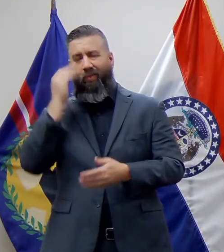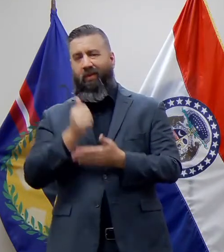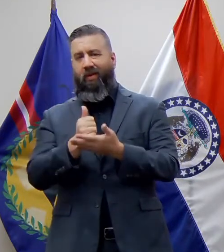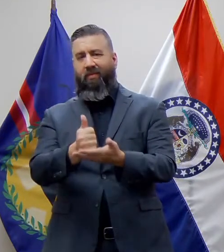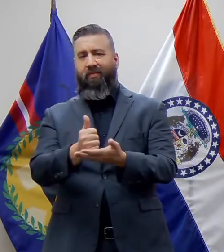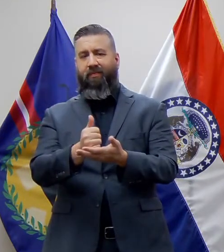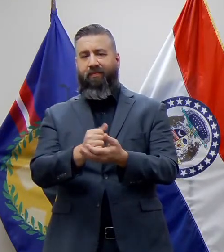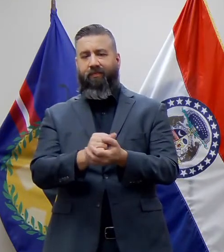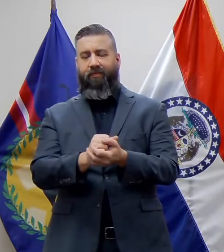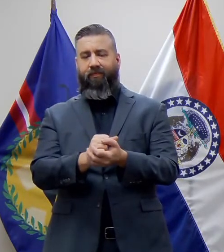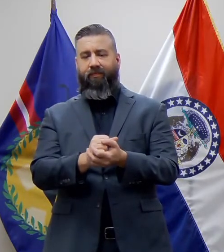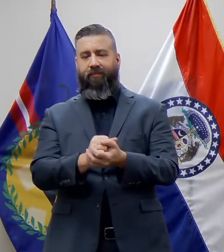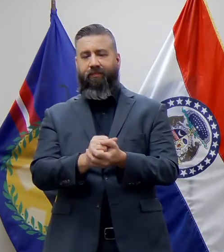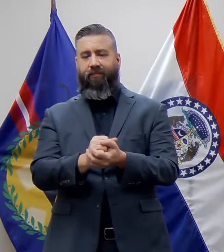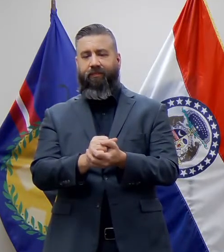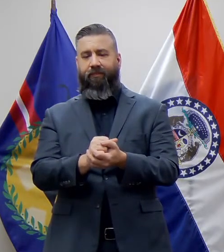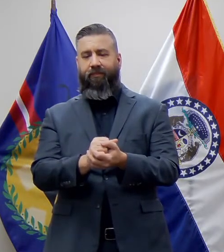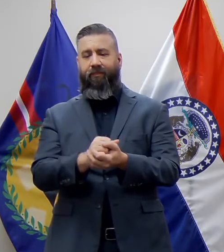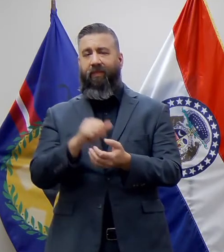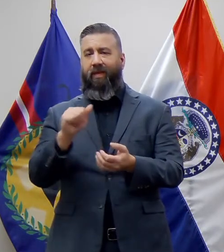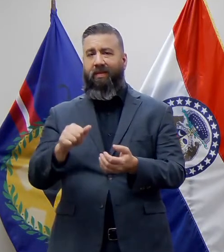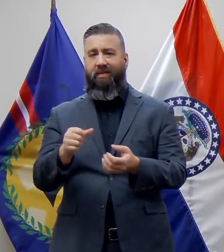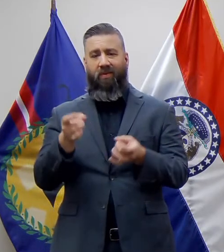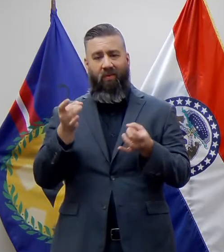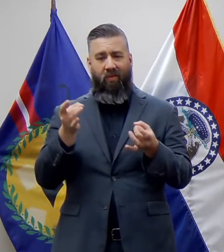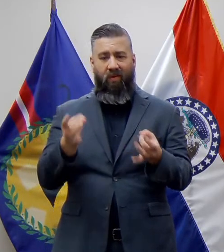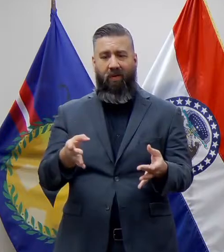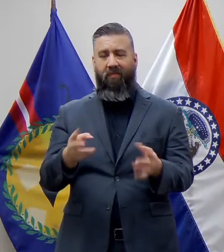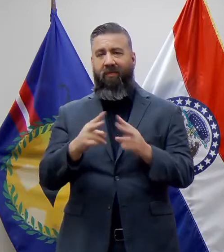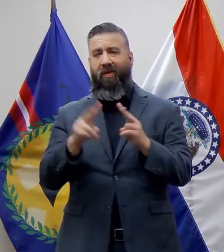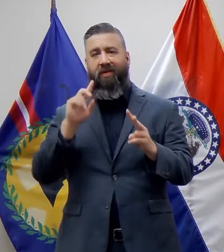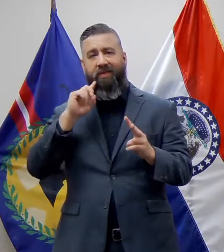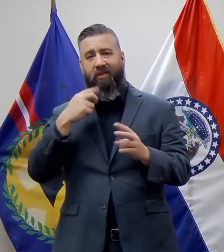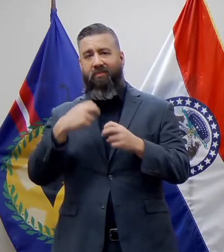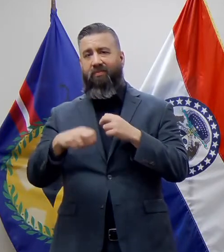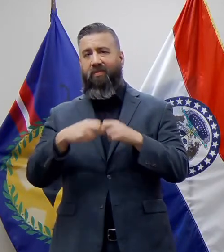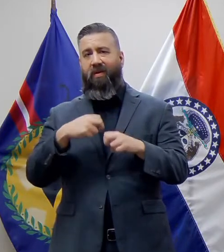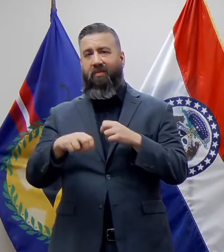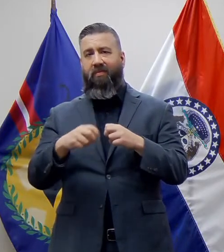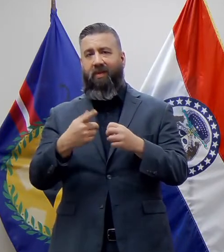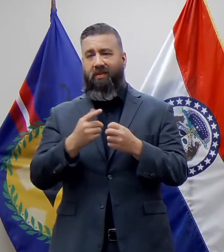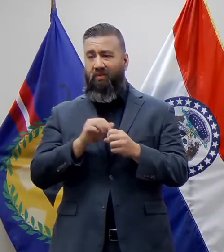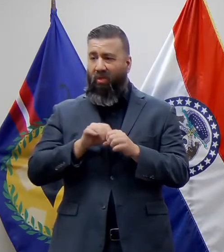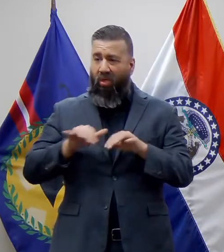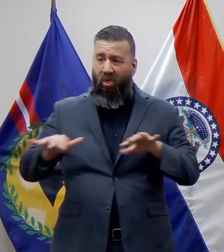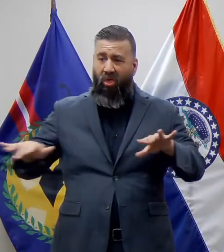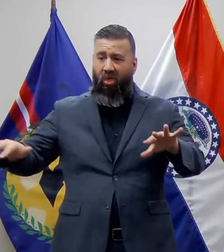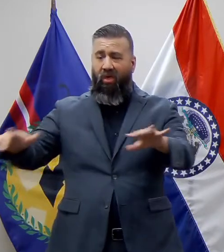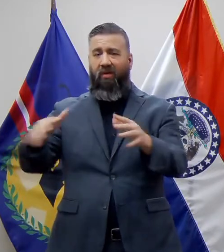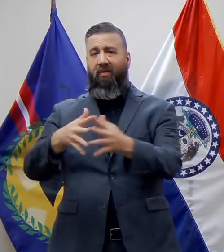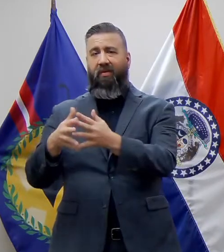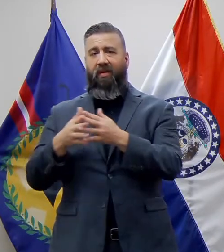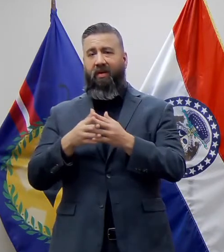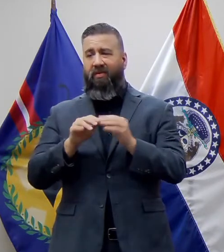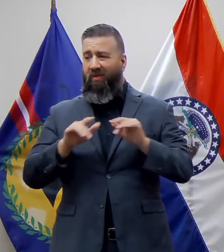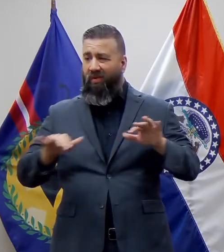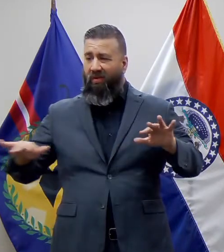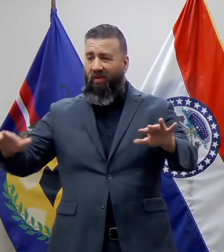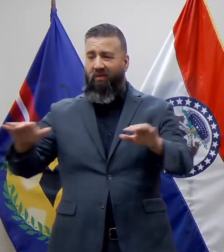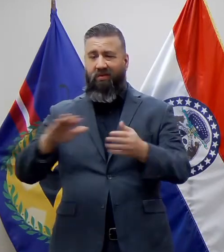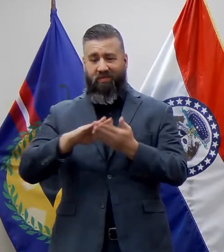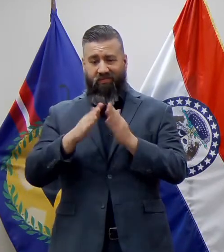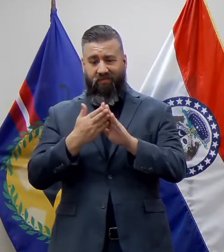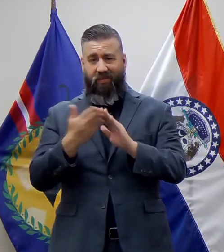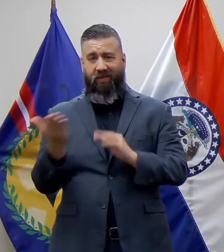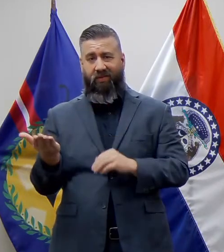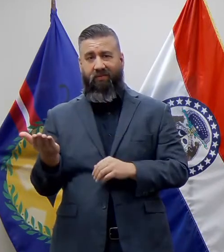is a tragic and very serious problem that's sweeping our country, it's sweeping our community,